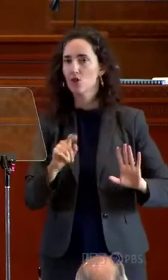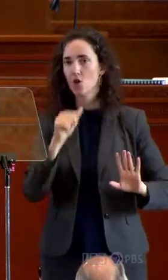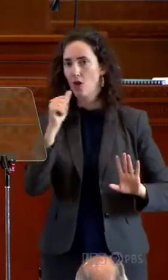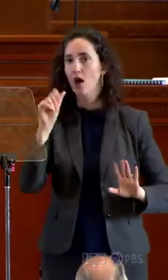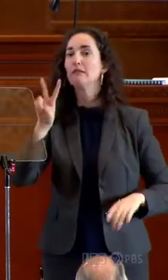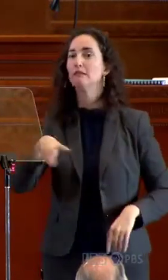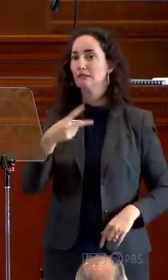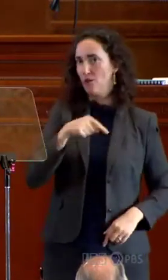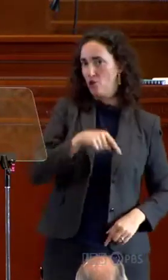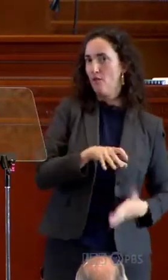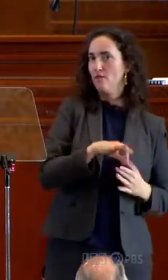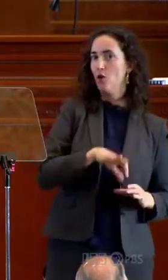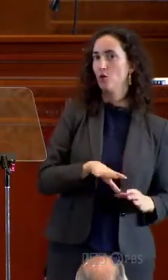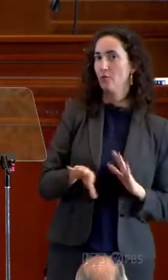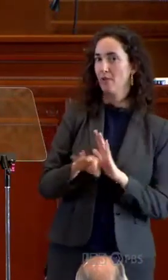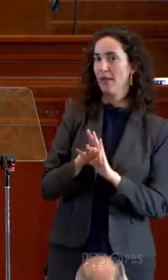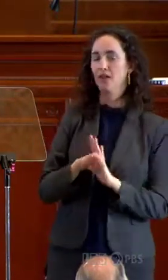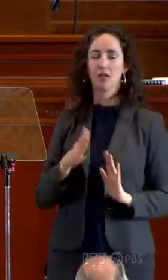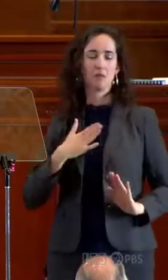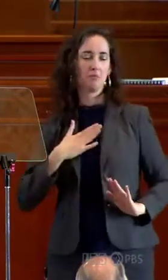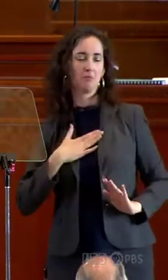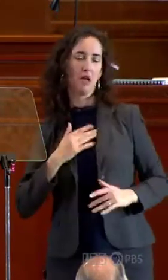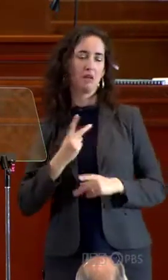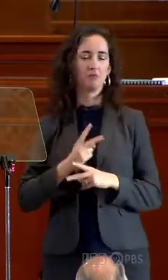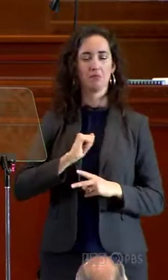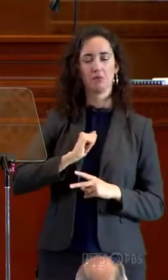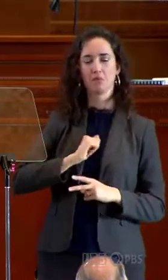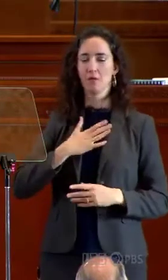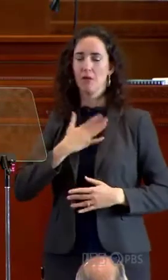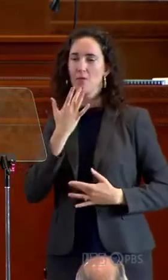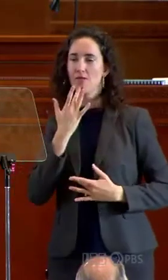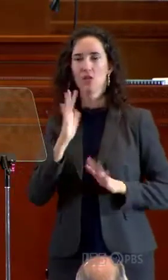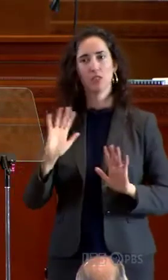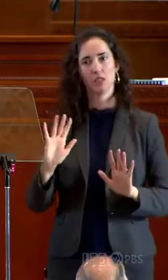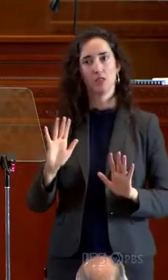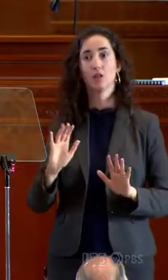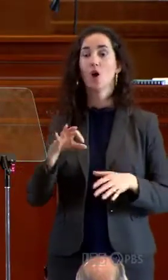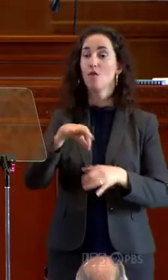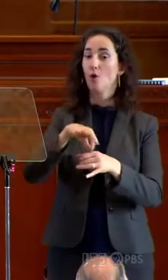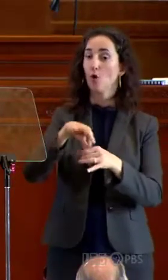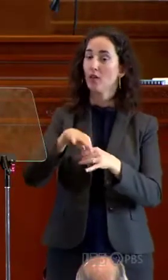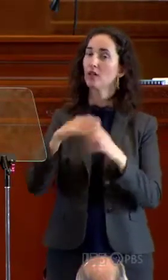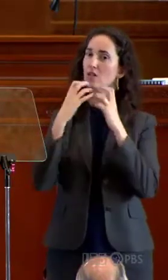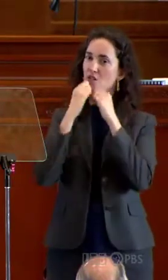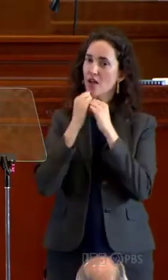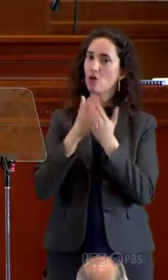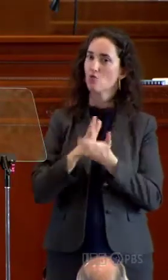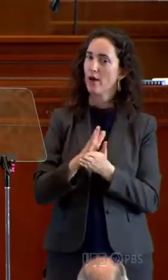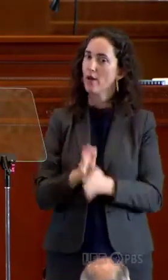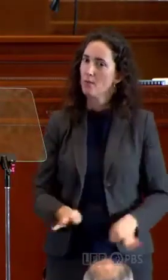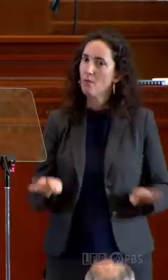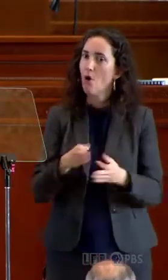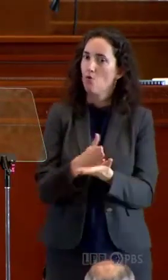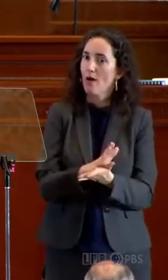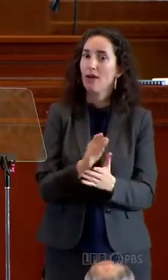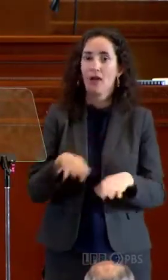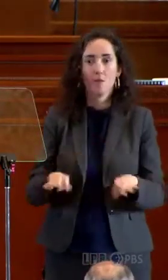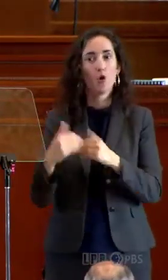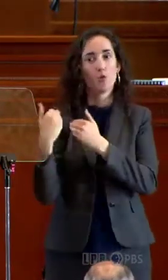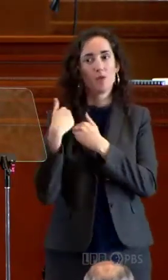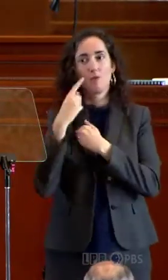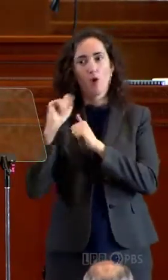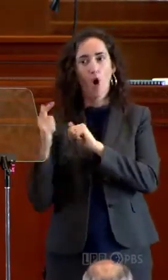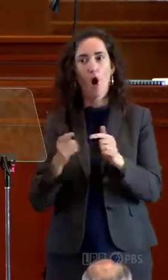day. Voting is one of the most important and cherished rights and responsibilities of all